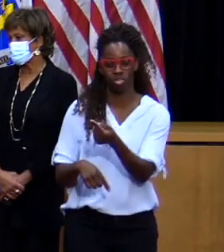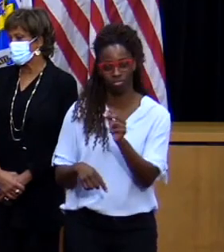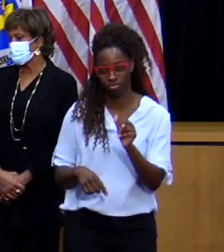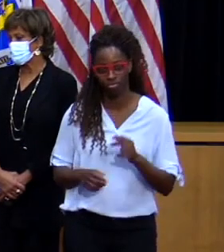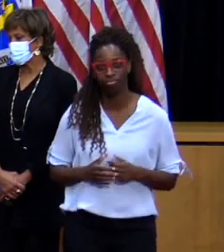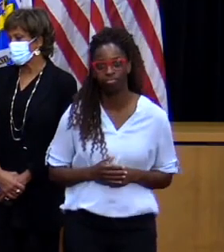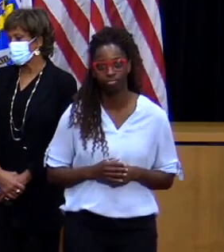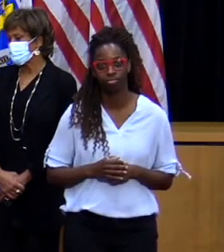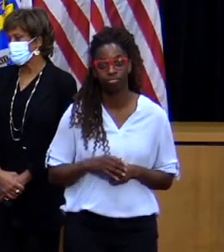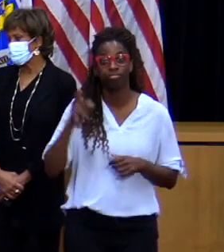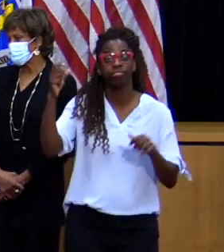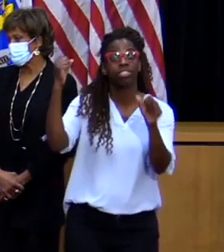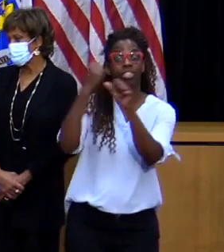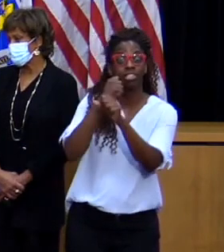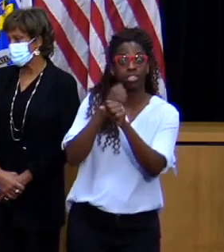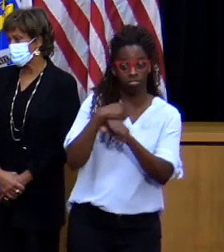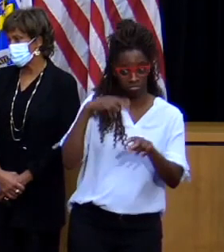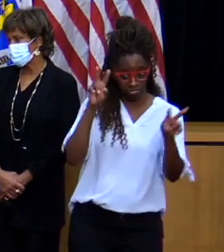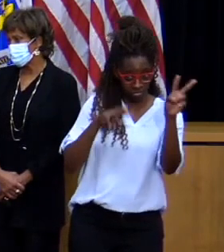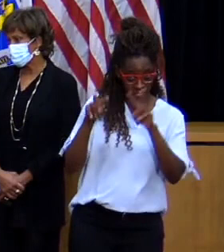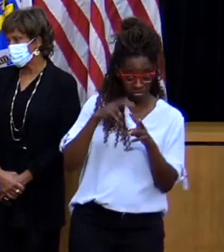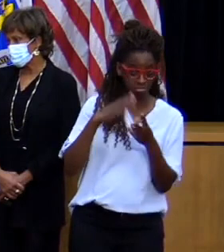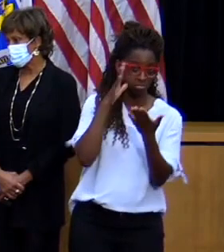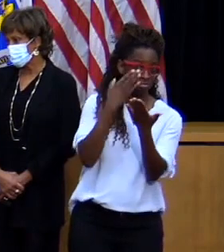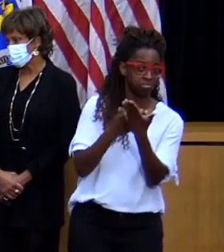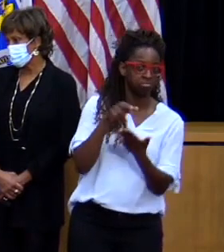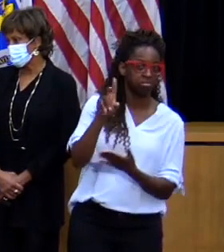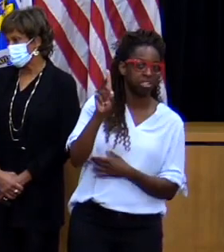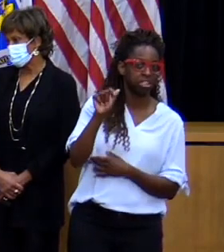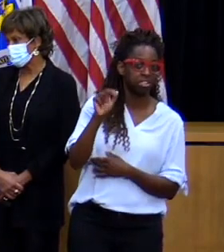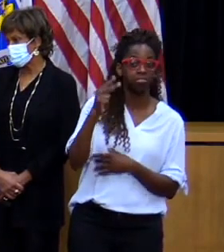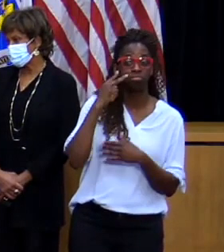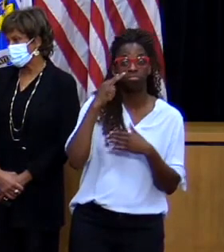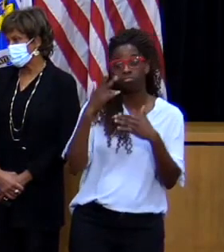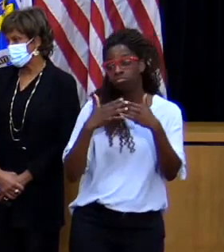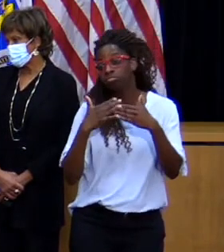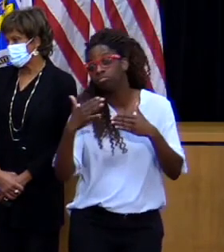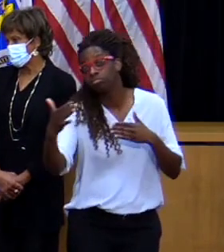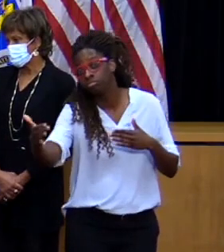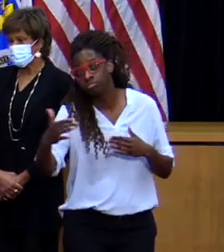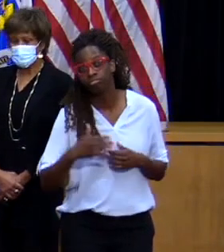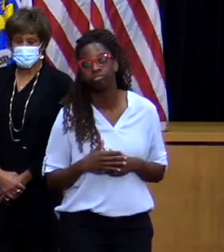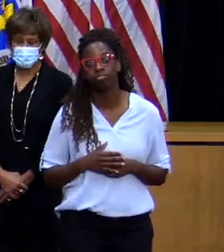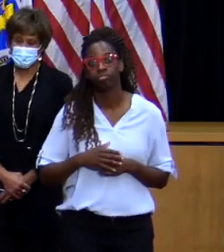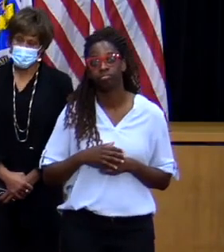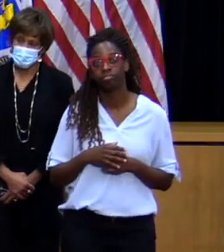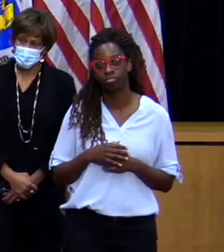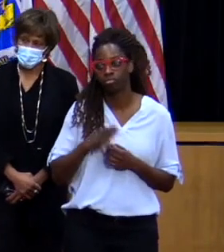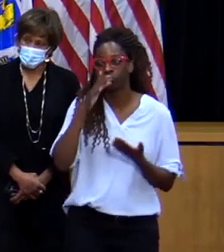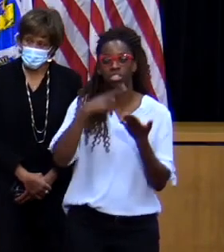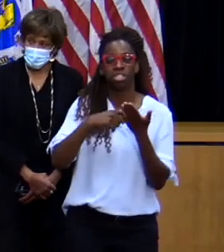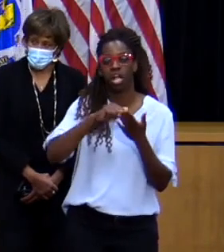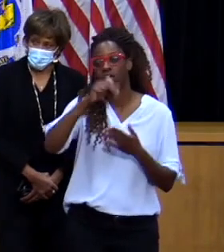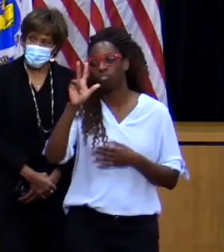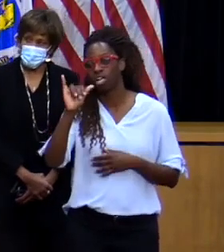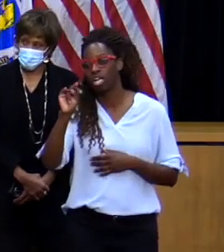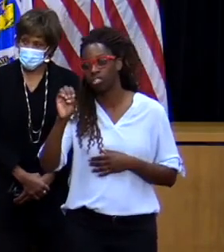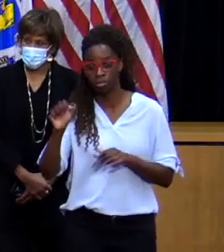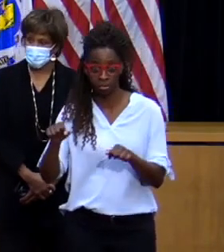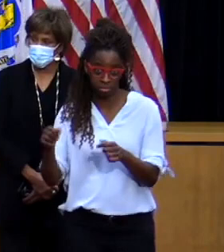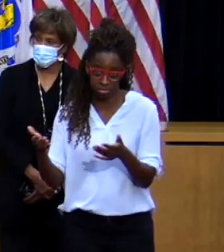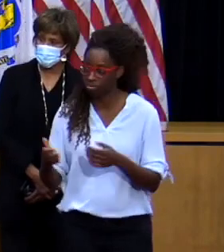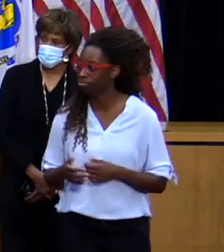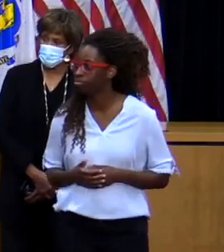is more than would occur with placebo or with other vaccines or other therapeutics. And has the board given any thought to some sort of